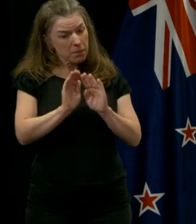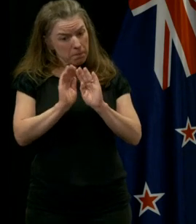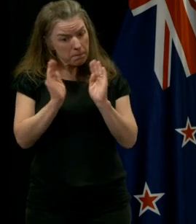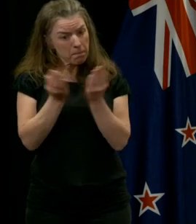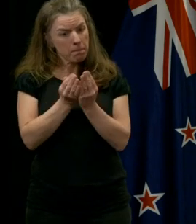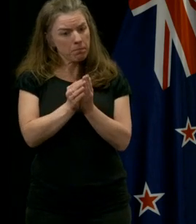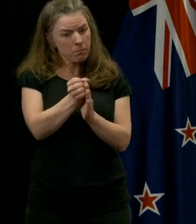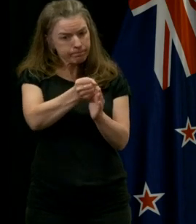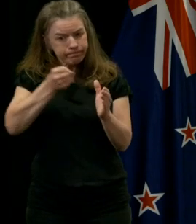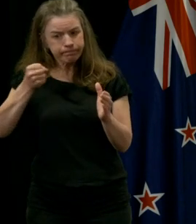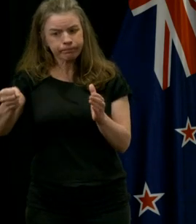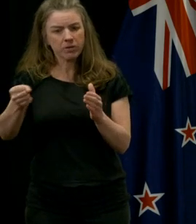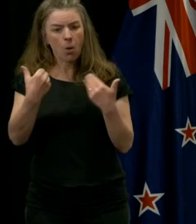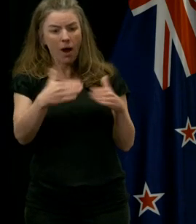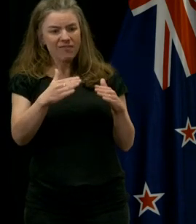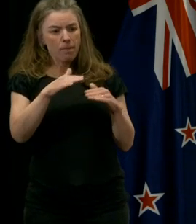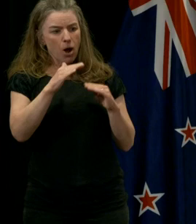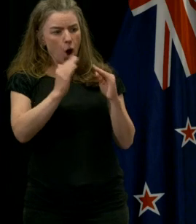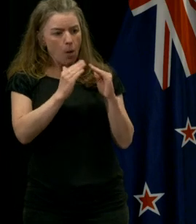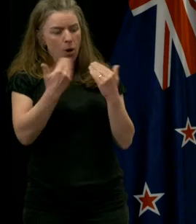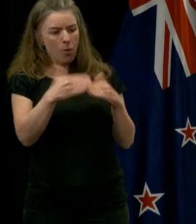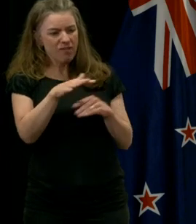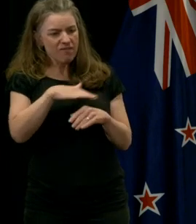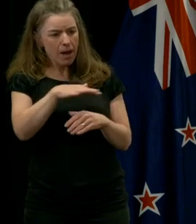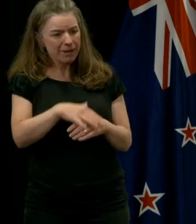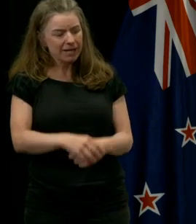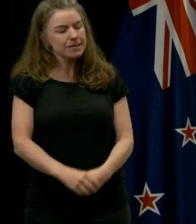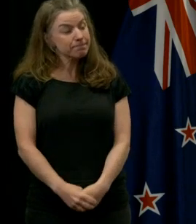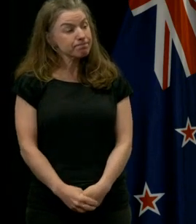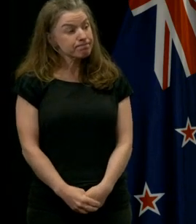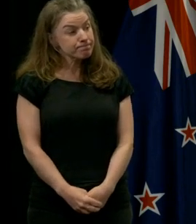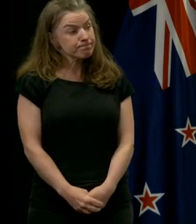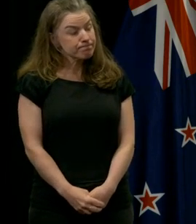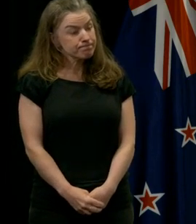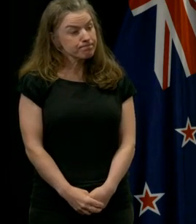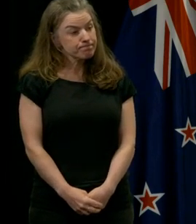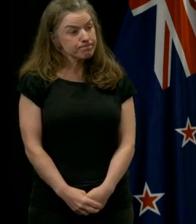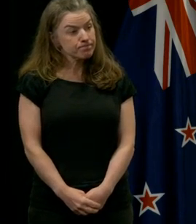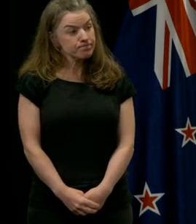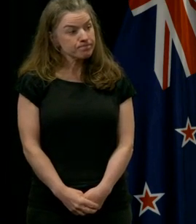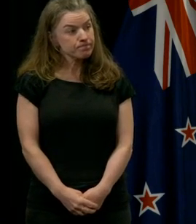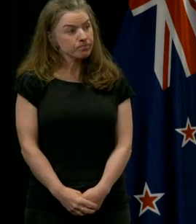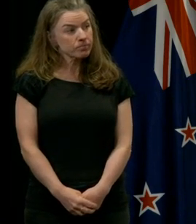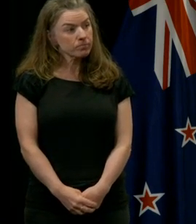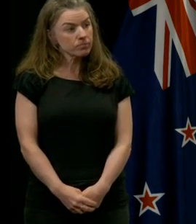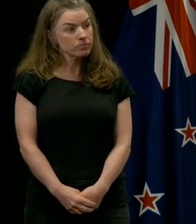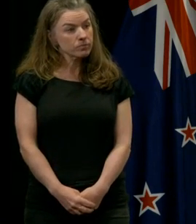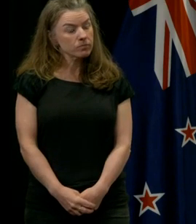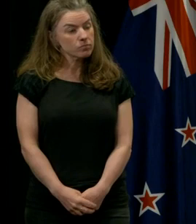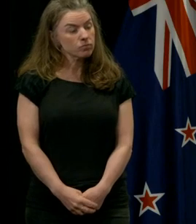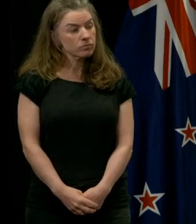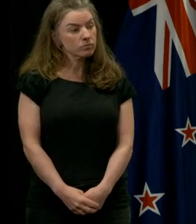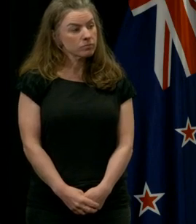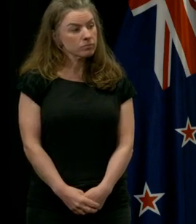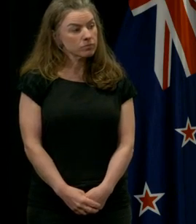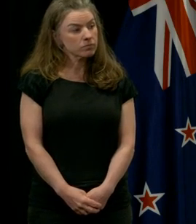from them, away from their homes and families? So that's us just making sure that now we have a number that may be more